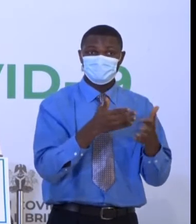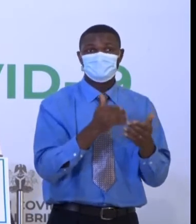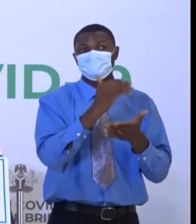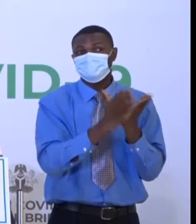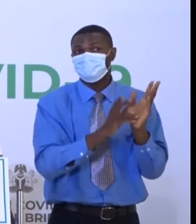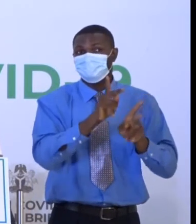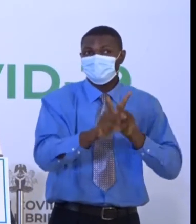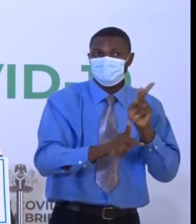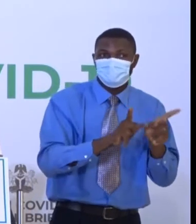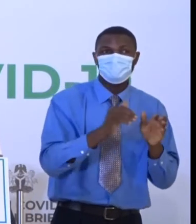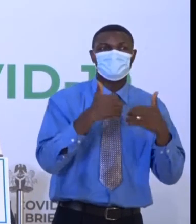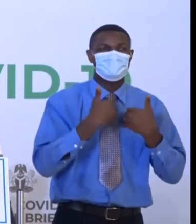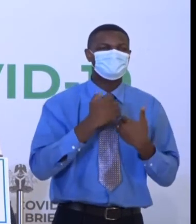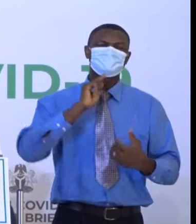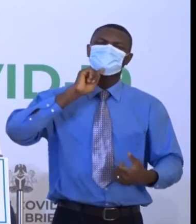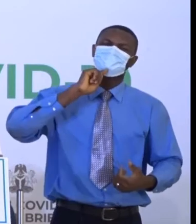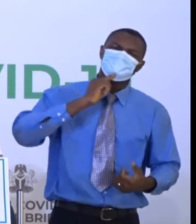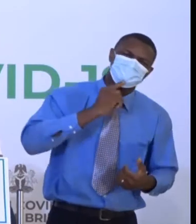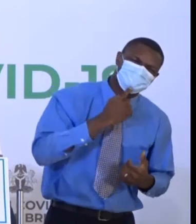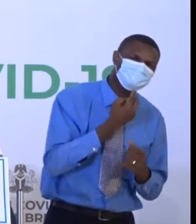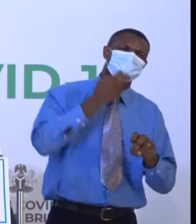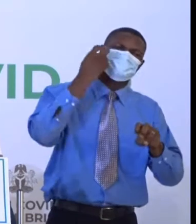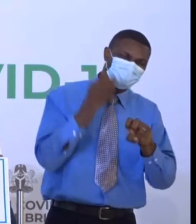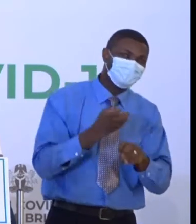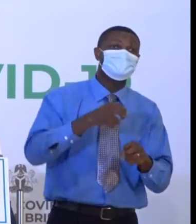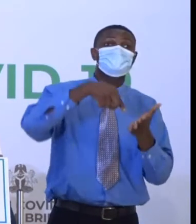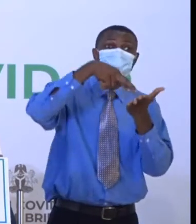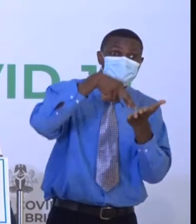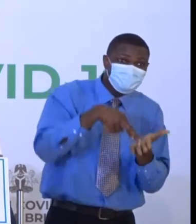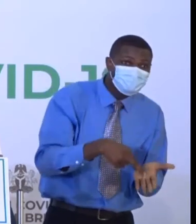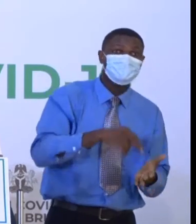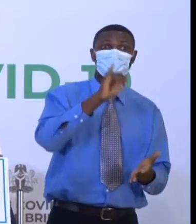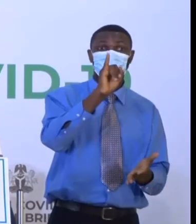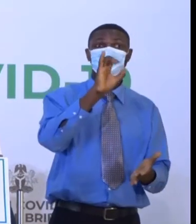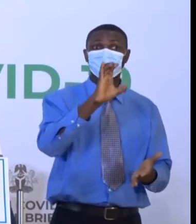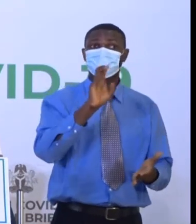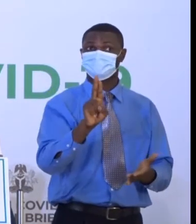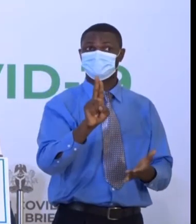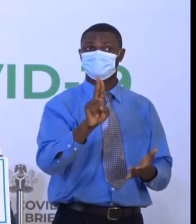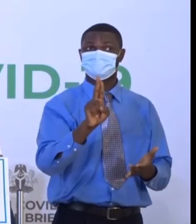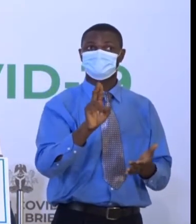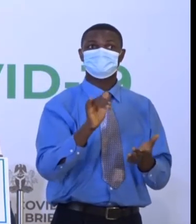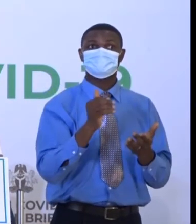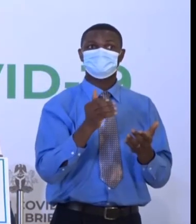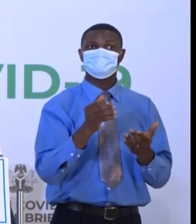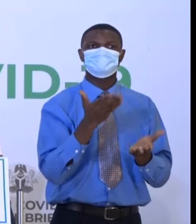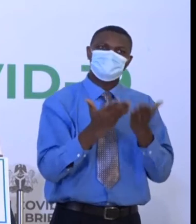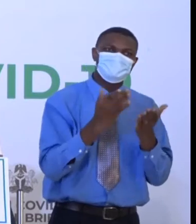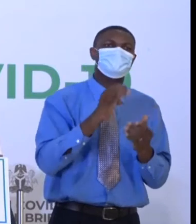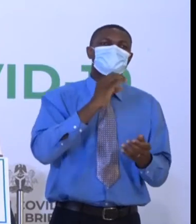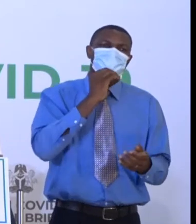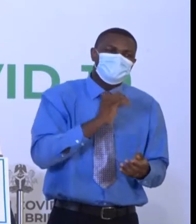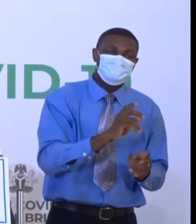coronavirus COVID-19 pandemic in the country. The head of Department Surveillance and Epidemiology Department,